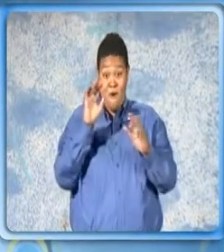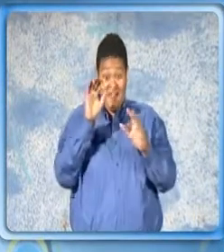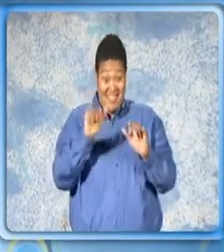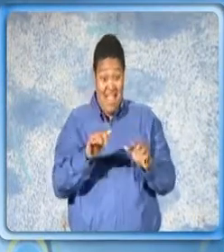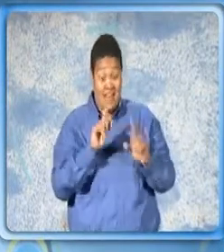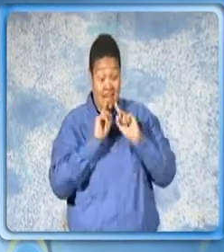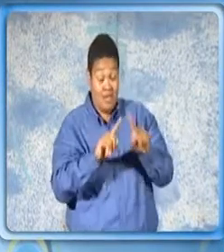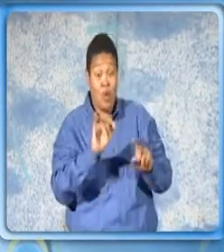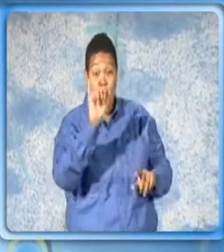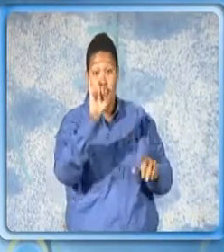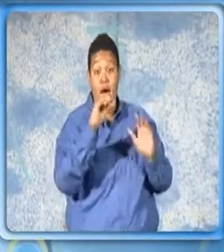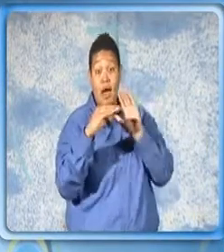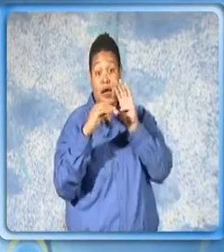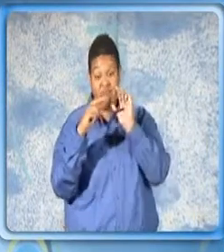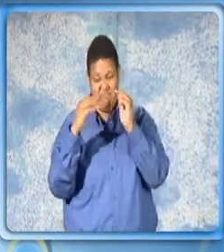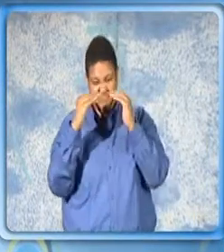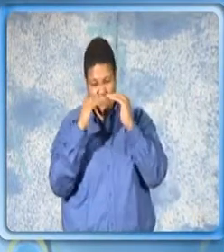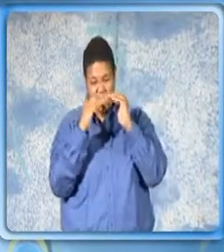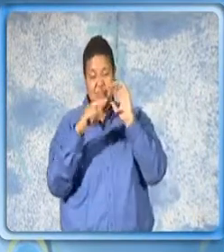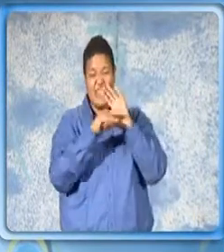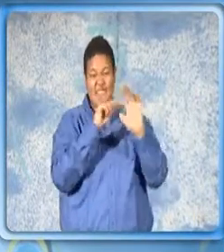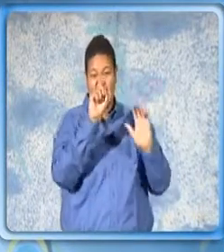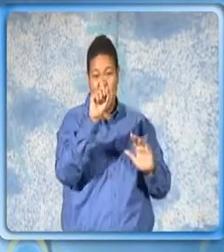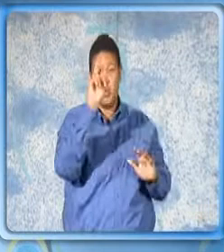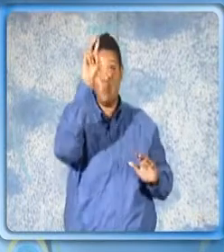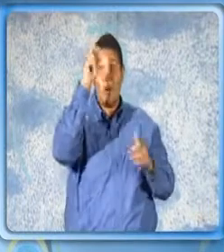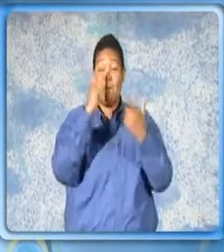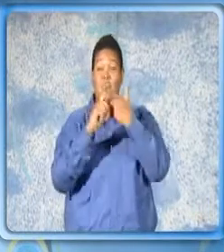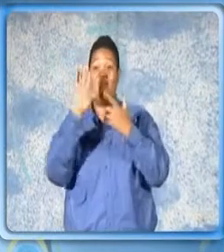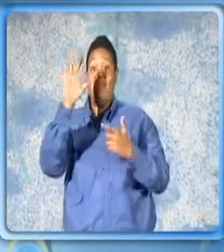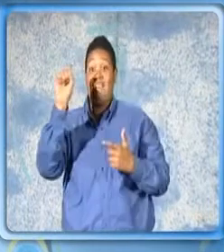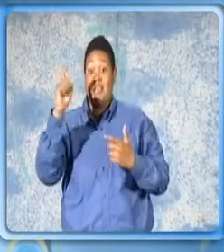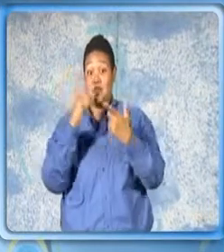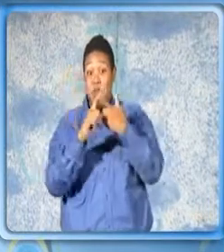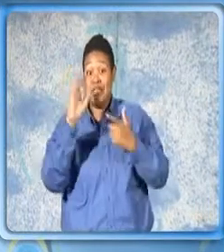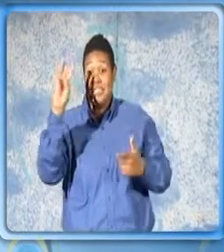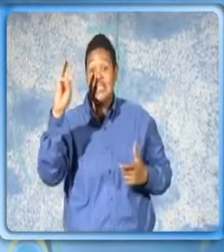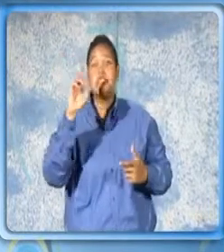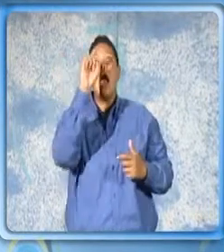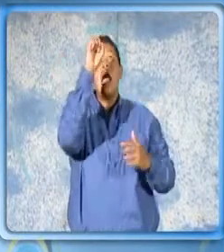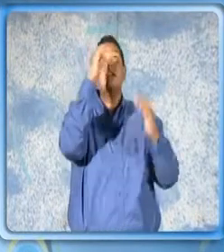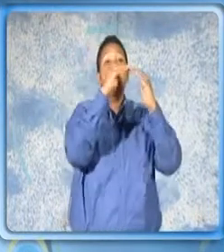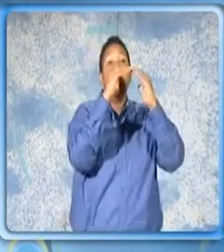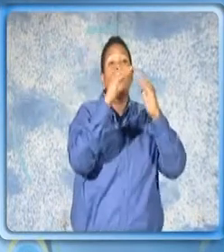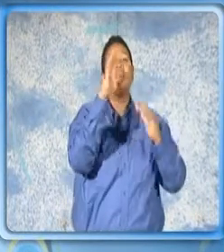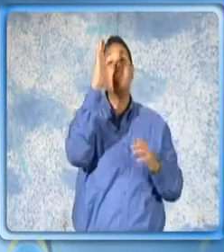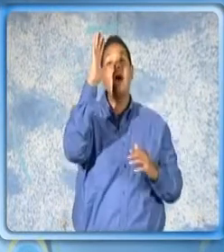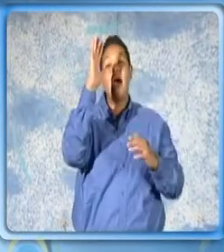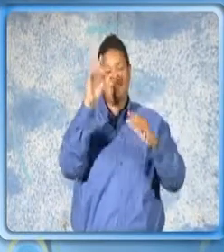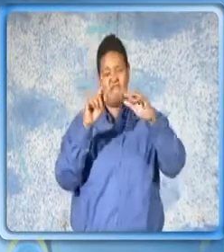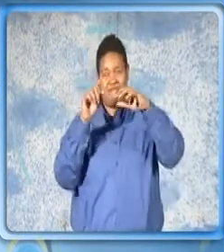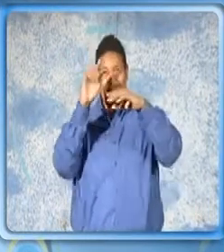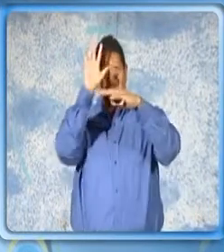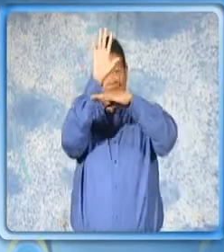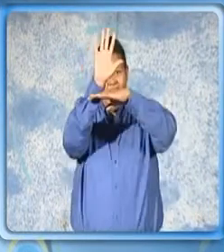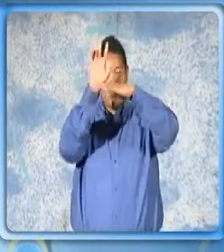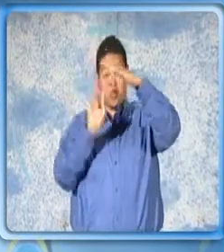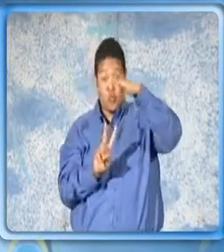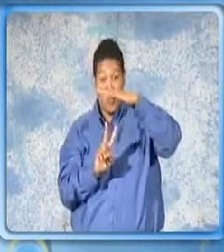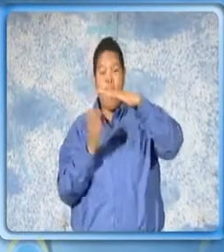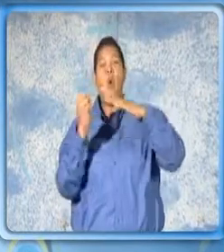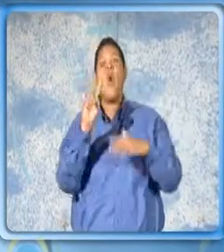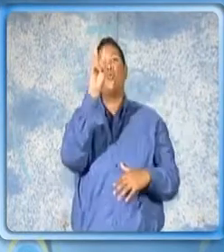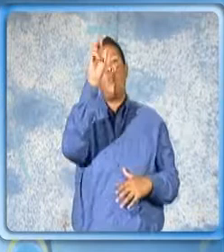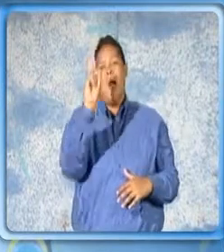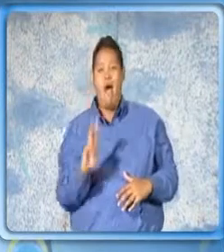equals negative x squared plus 5x plus 6, x equals 5 over 2, or 2.5. The turning point